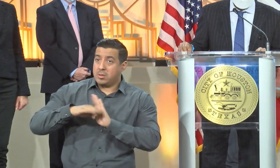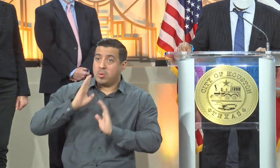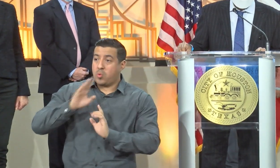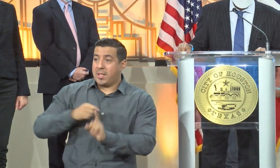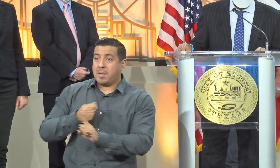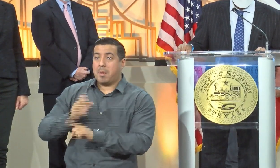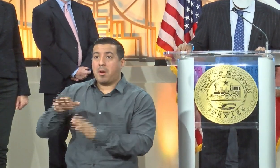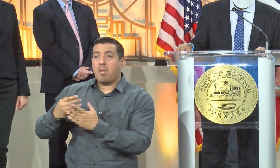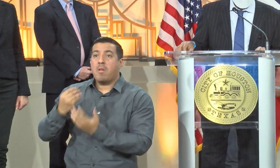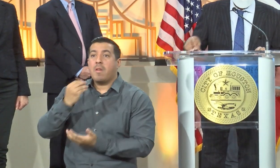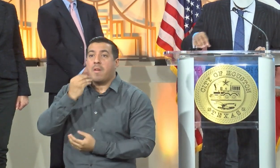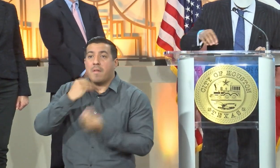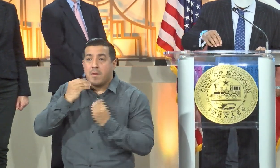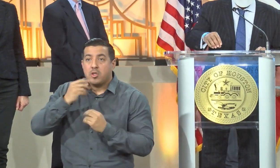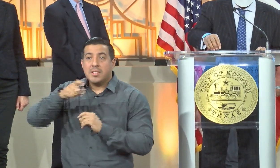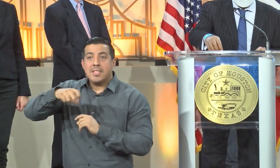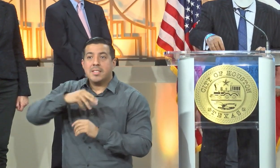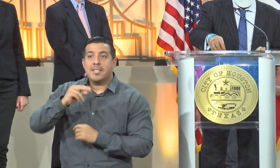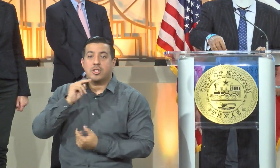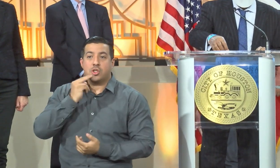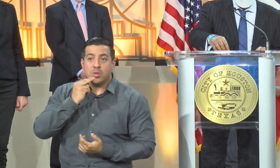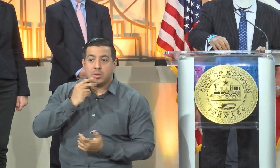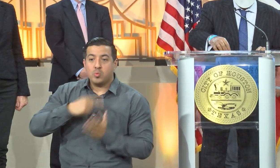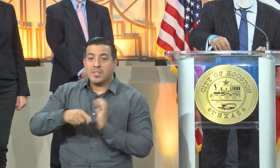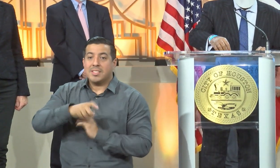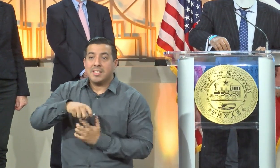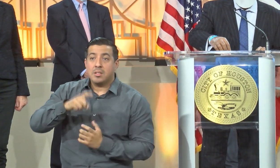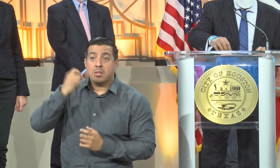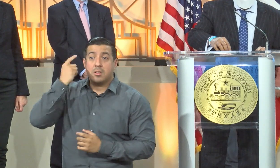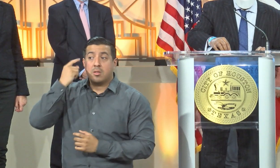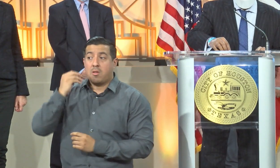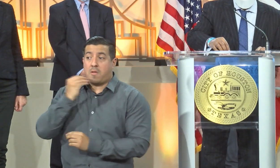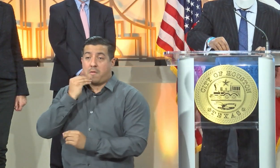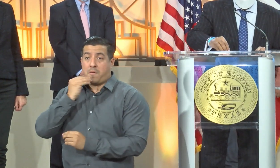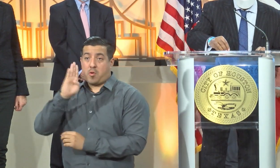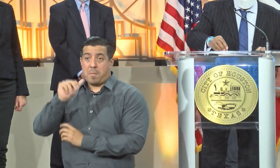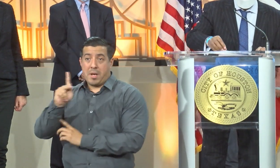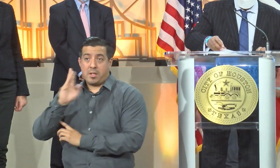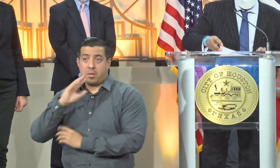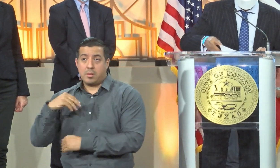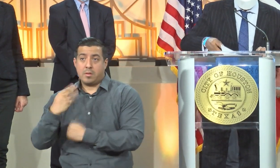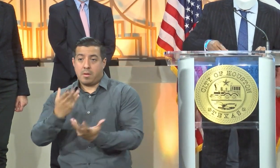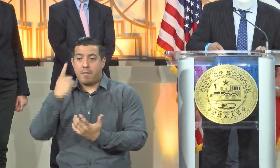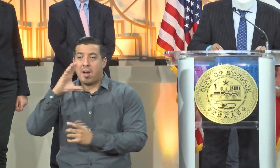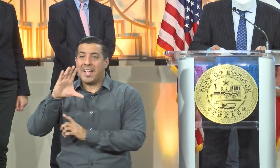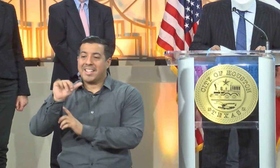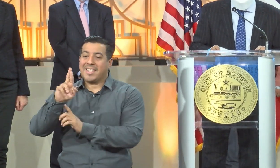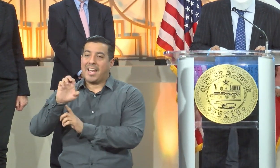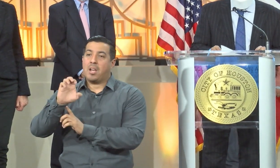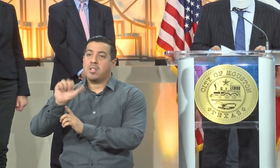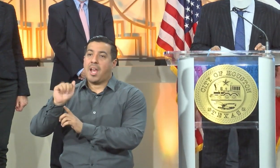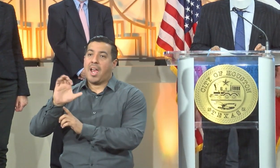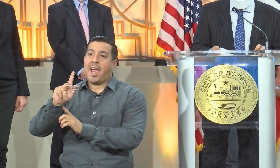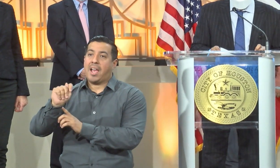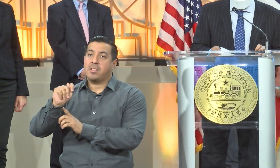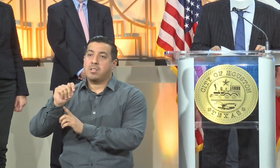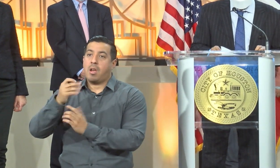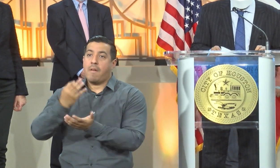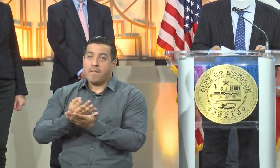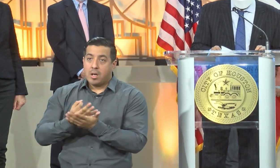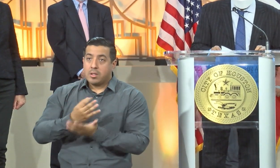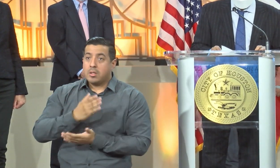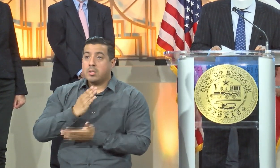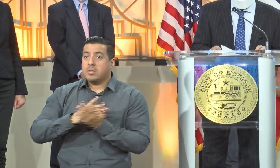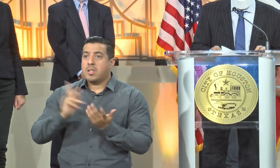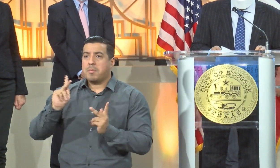and nutrition needs of our communities, the food bank submitted this proposal for CARES Act funding. Some have